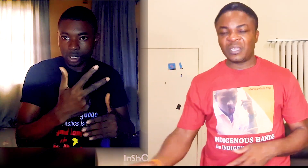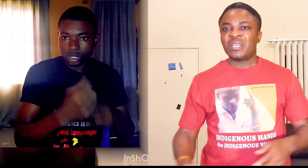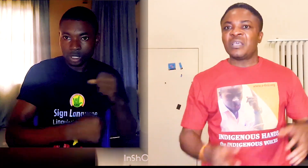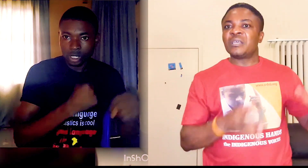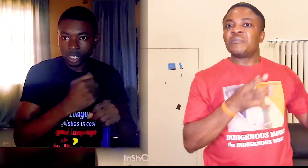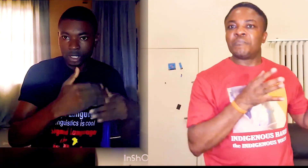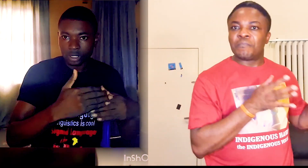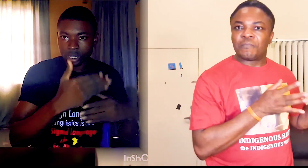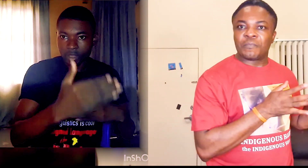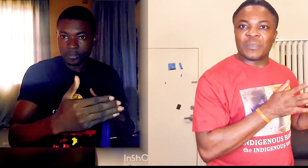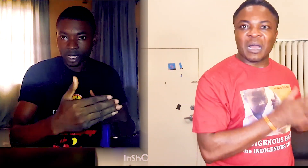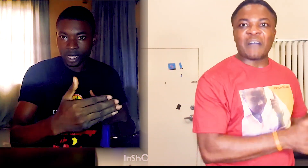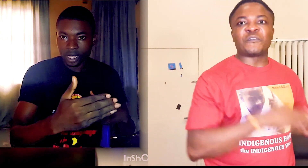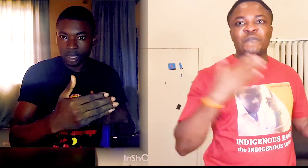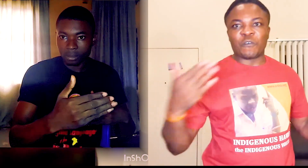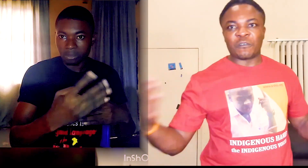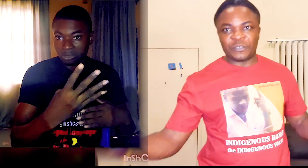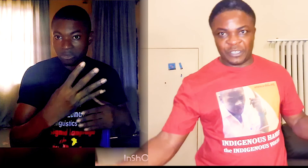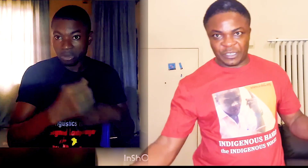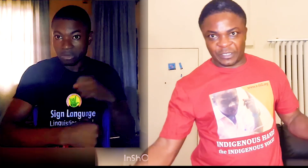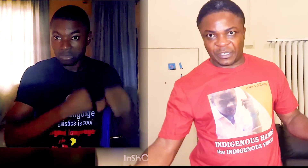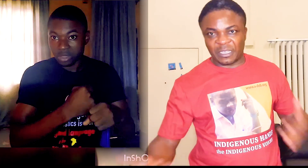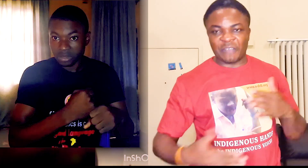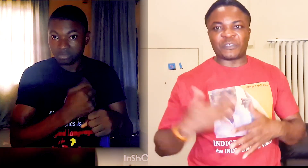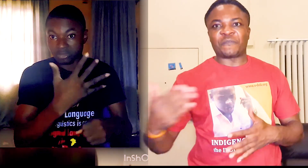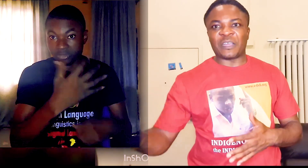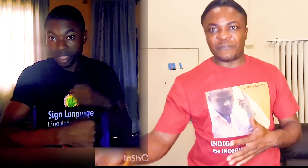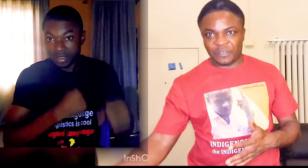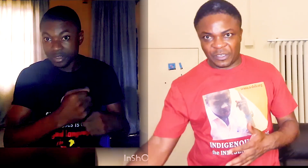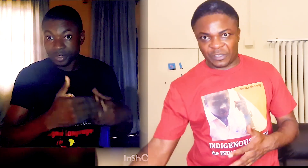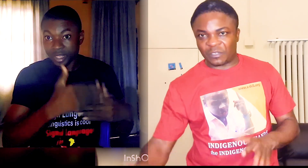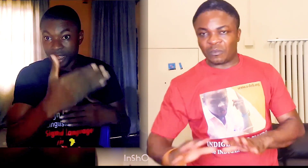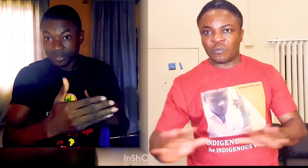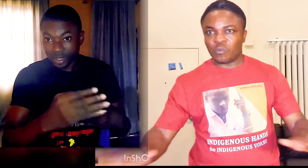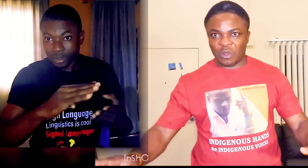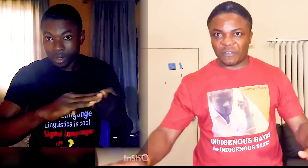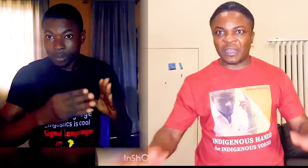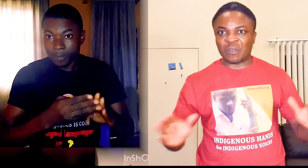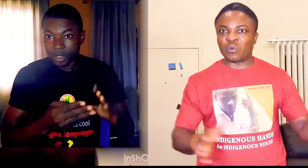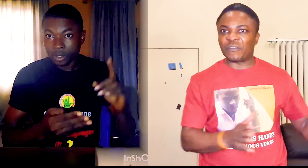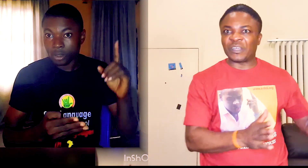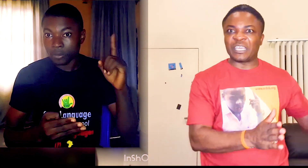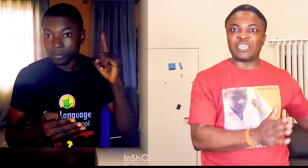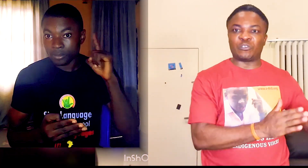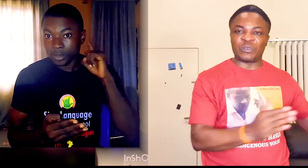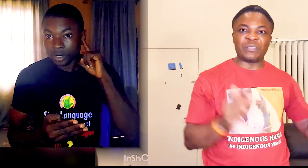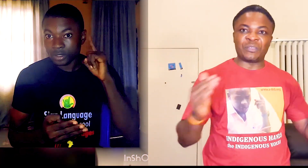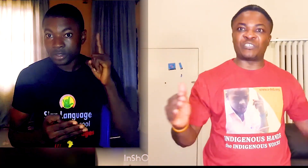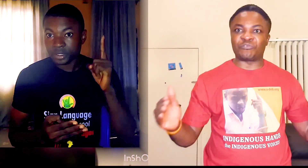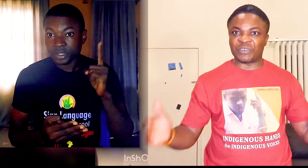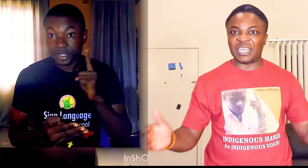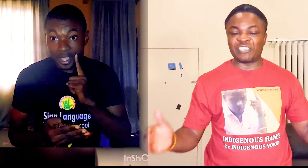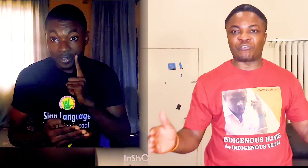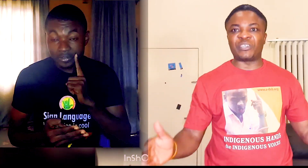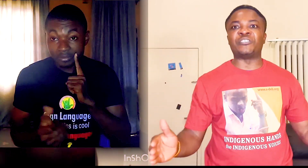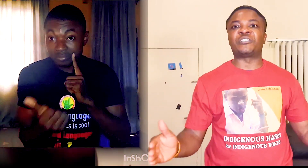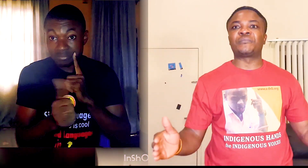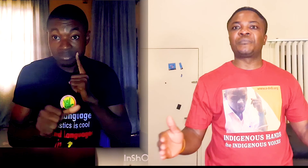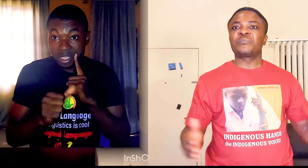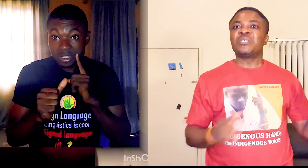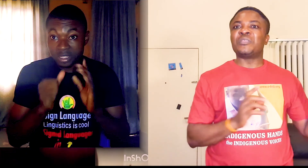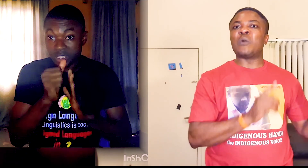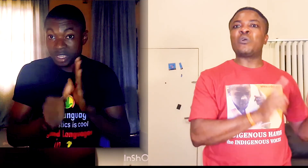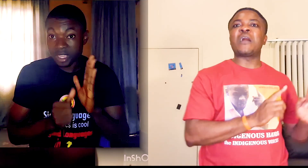years, after 4 years, after 5 years, whatever age within this age